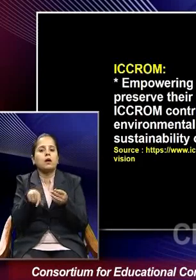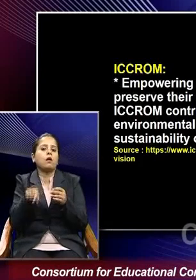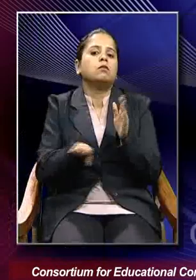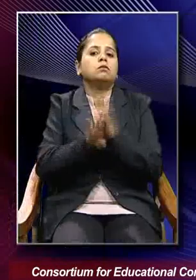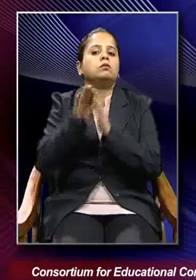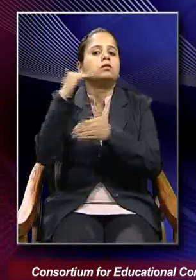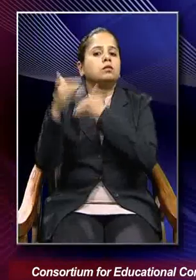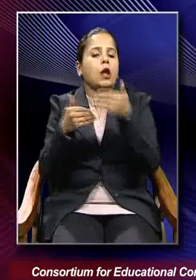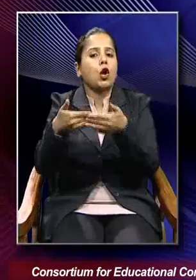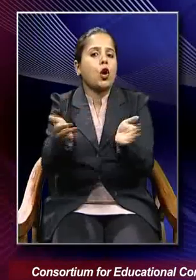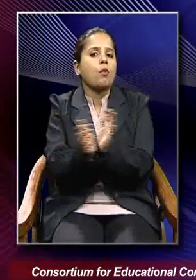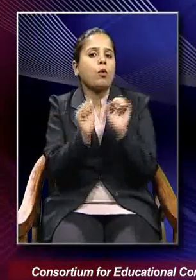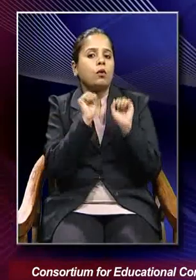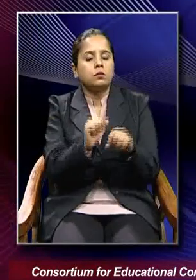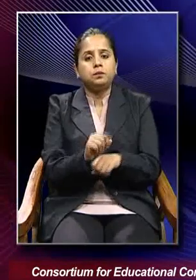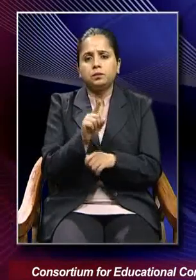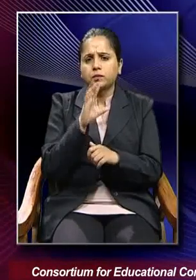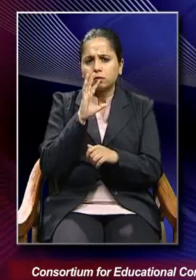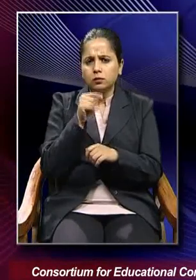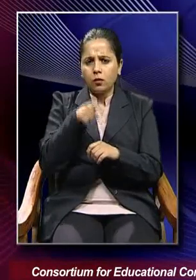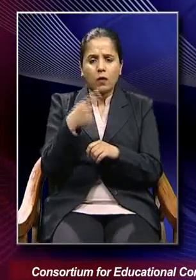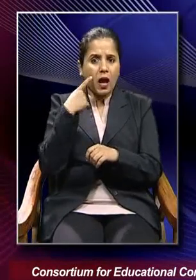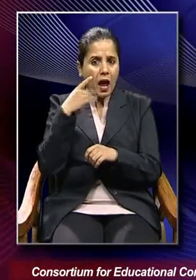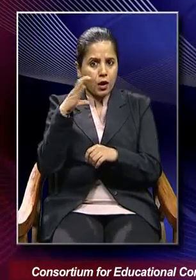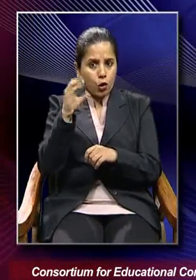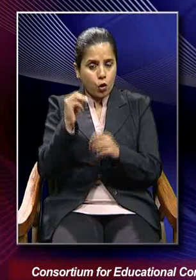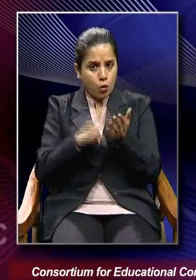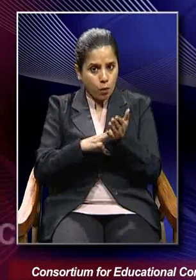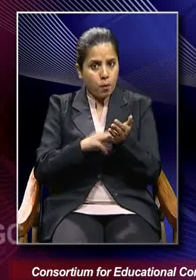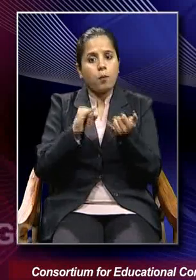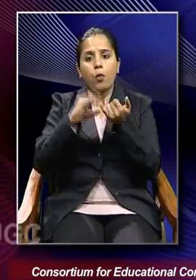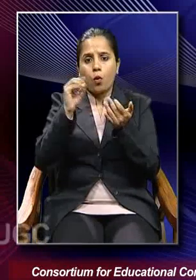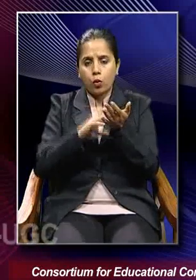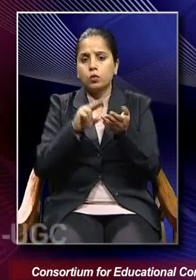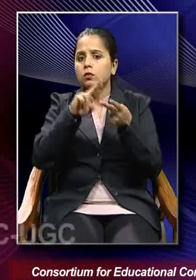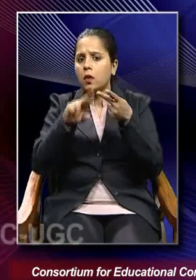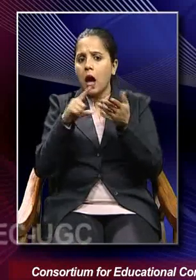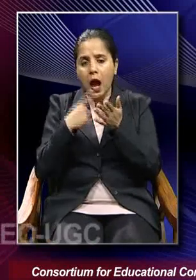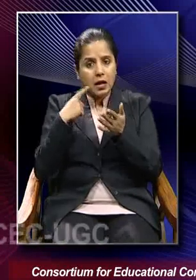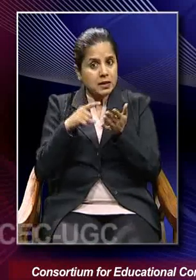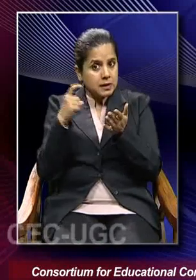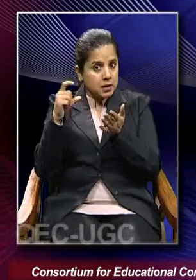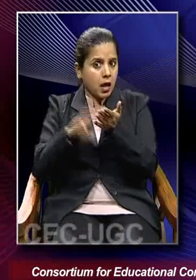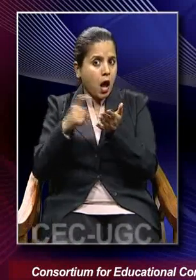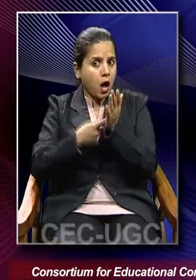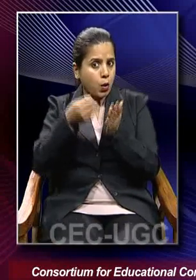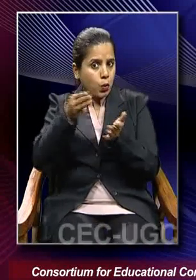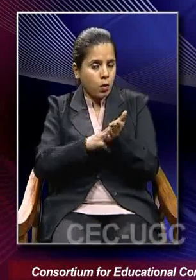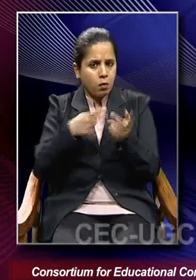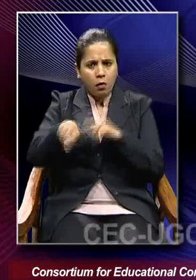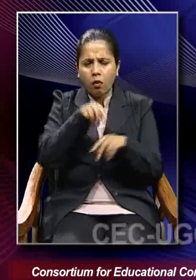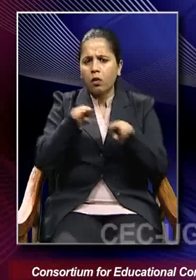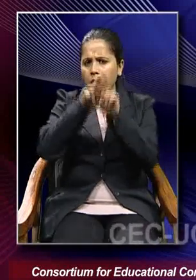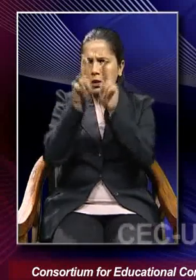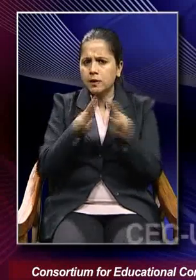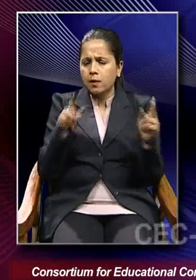of communities. The ICCOMOS or ICOMOS, the International Council for Monuments and Sites,